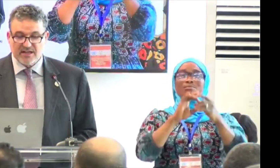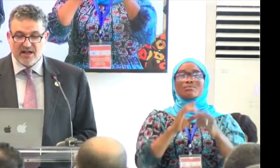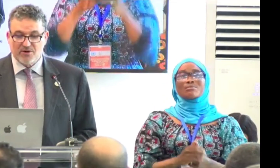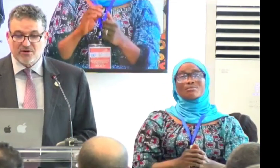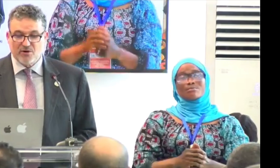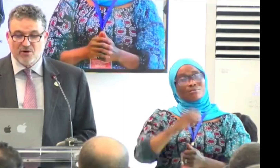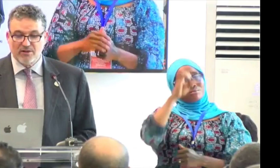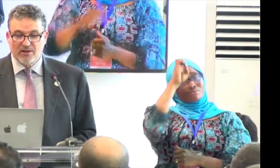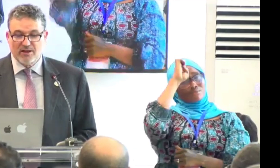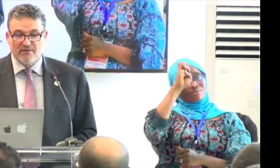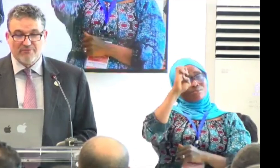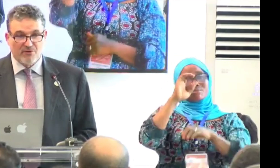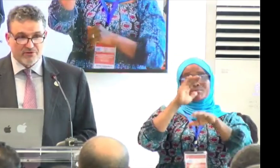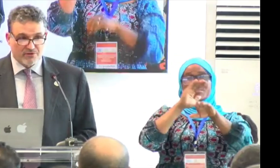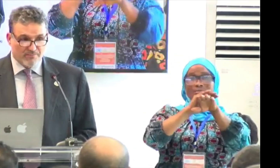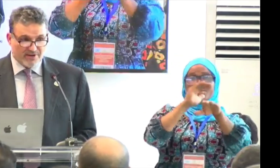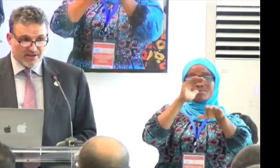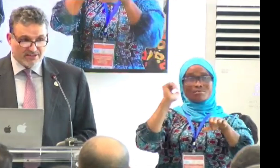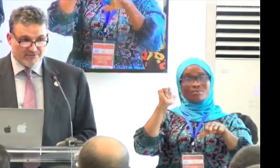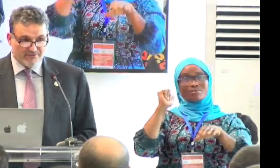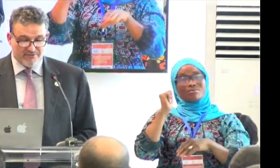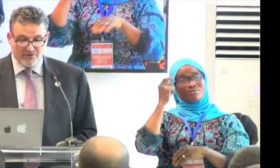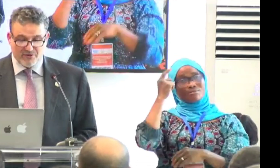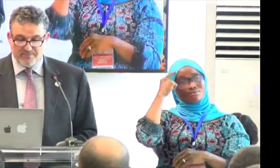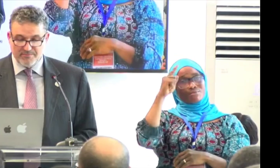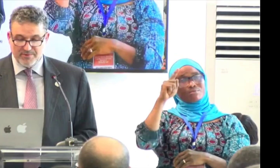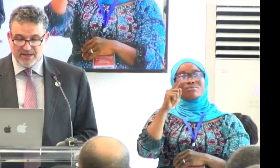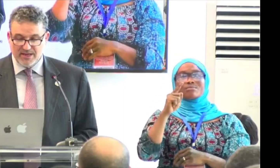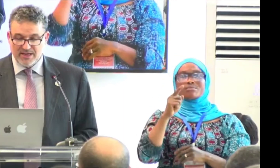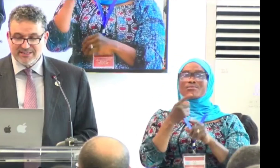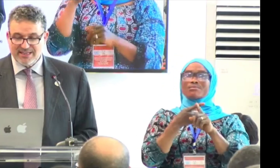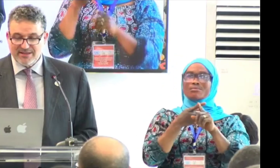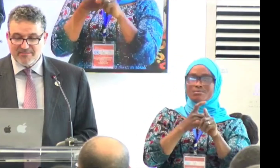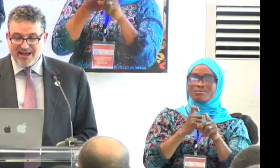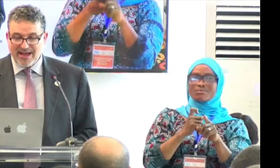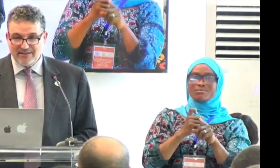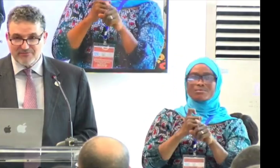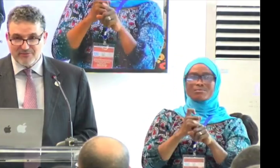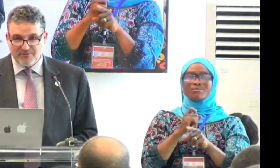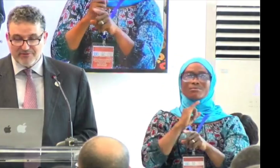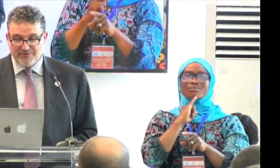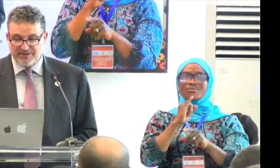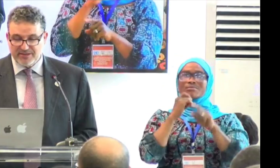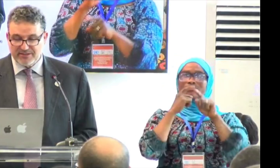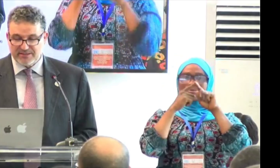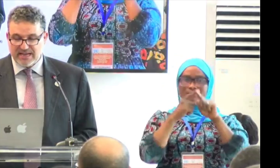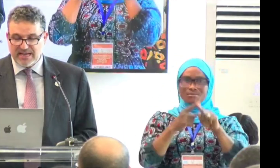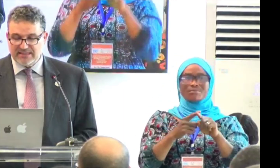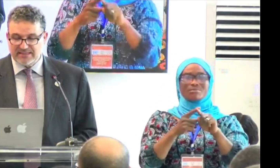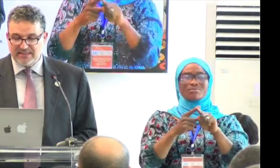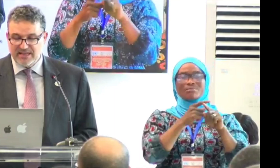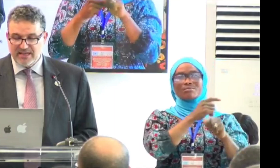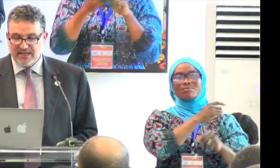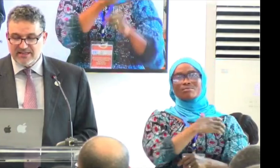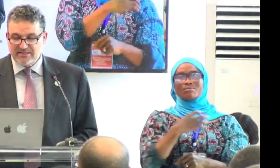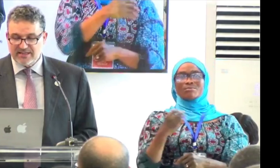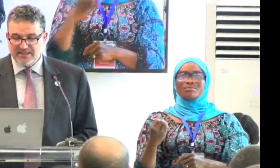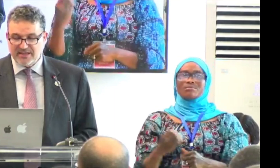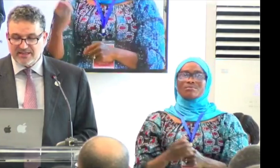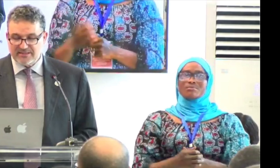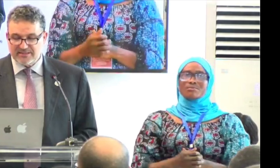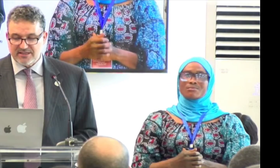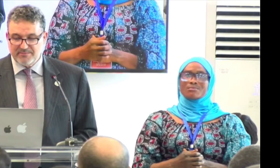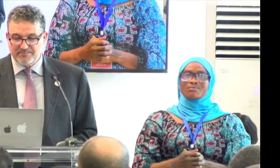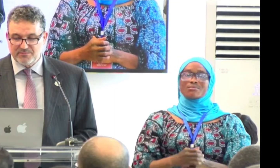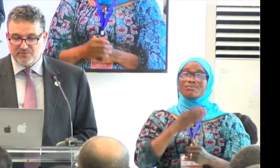Excellencies, our call for comprehensive reform is a demand for fairness and a